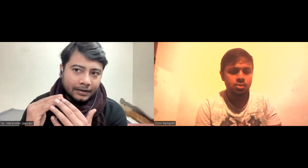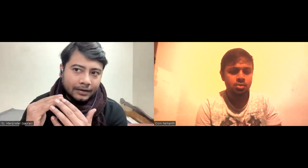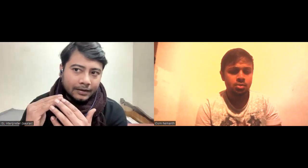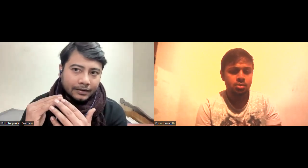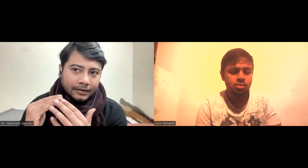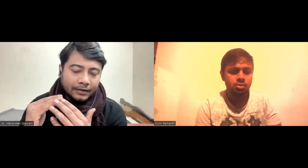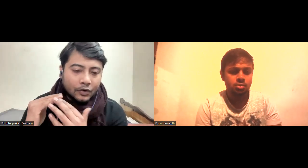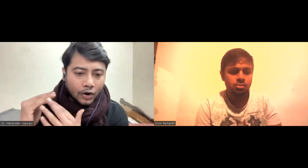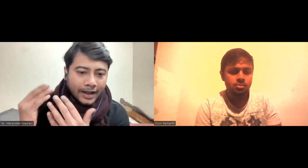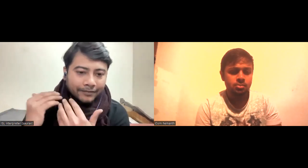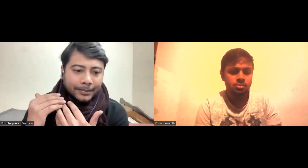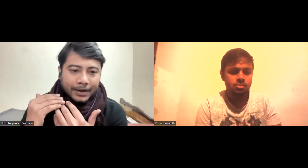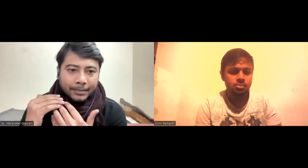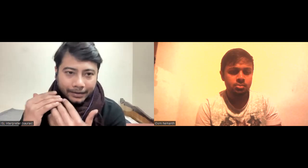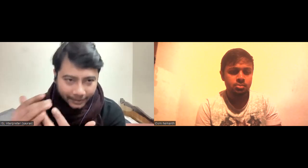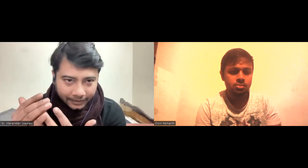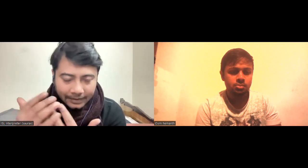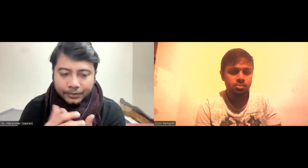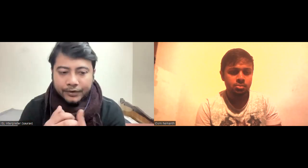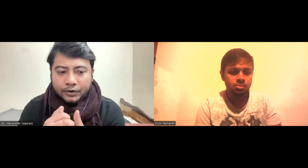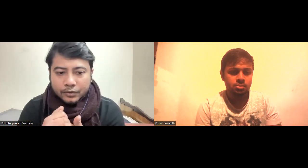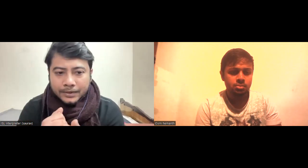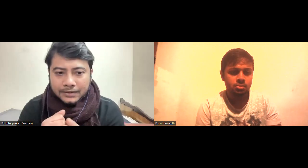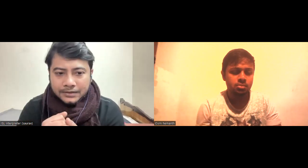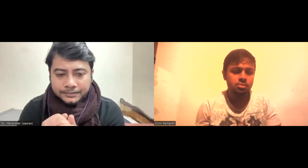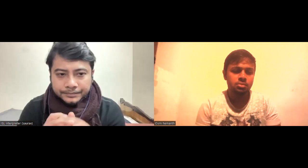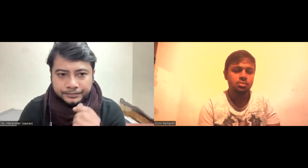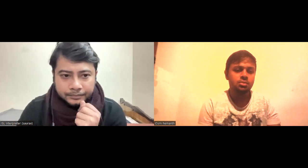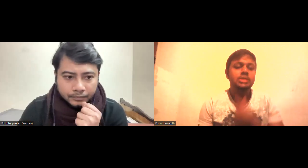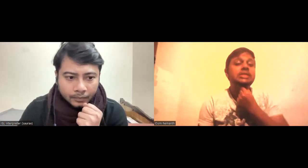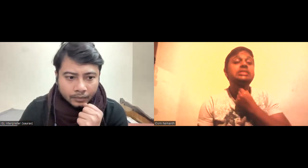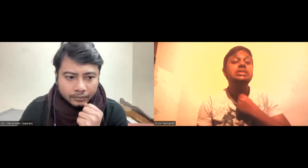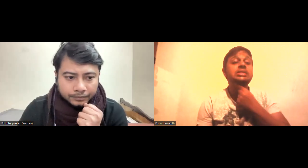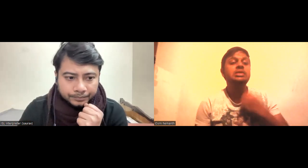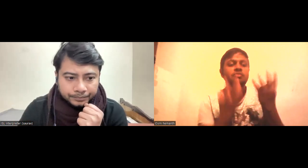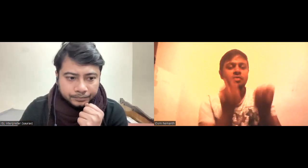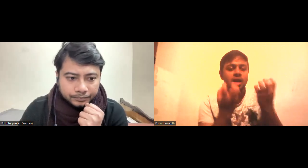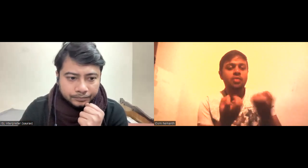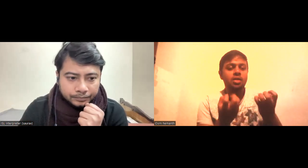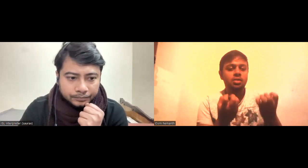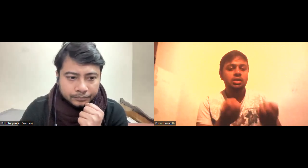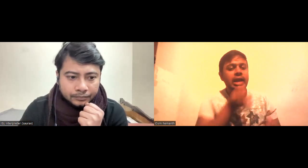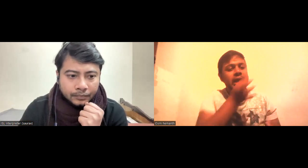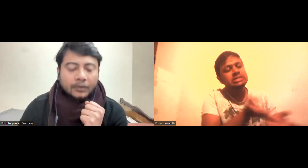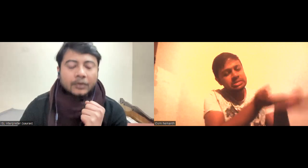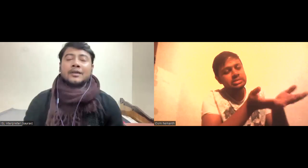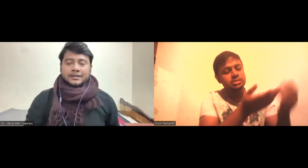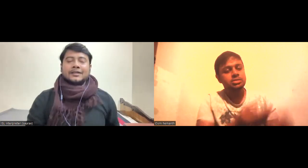and not have them in our mind, right? That's what we're going to do, Mataji. No, we are going to increase our knowledge